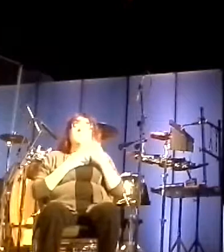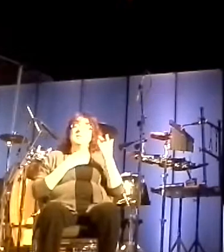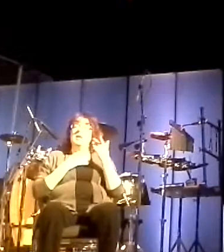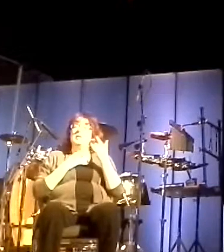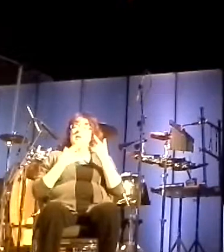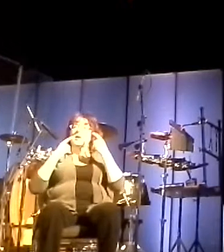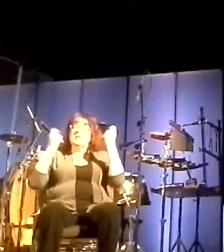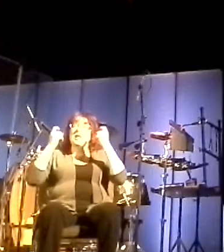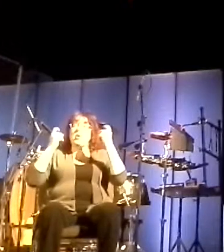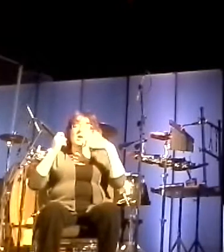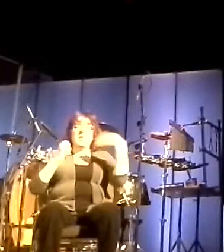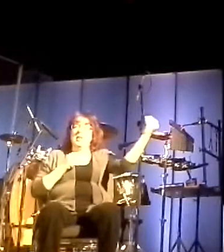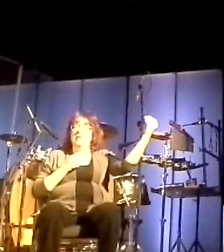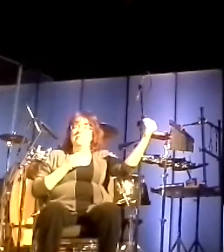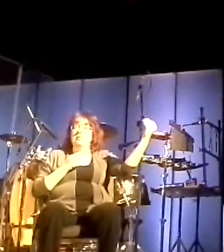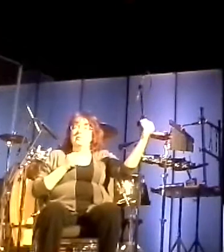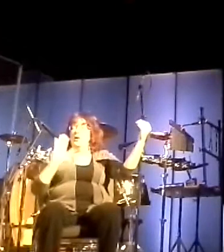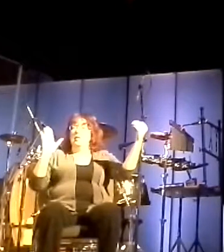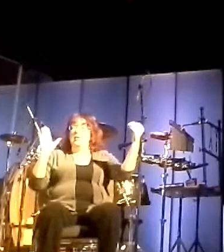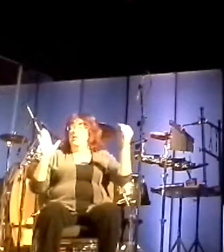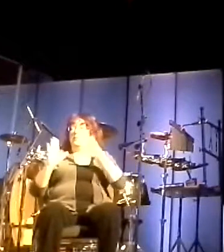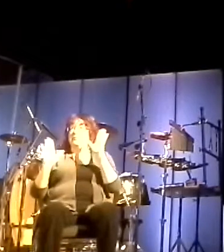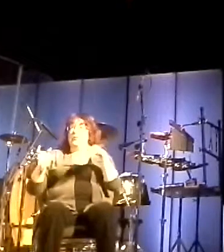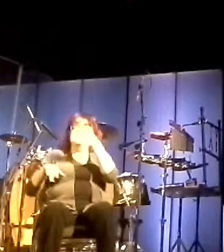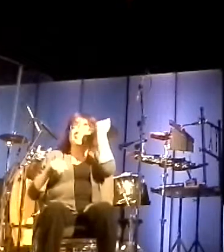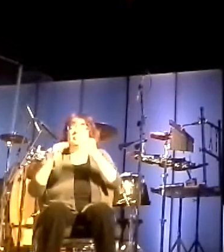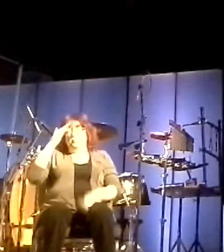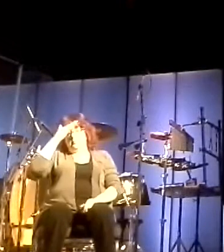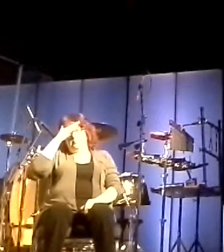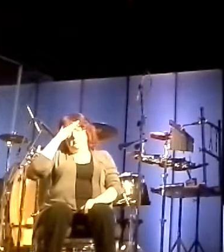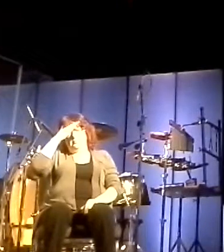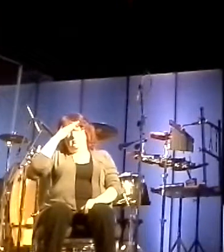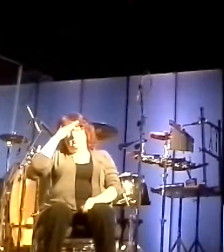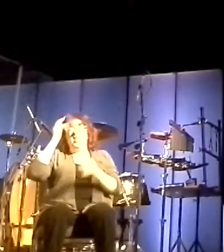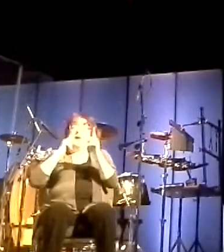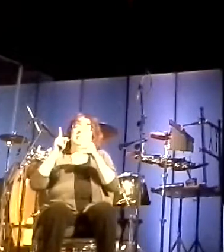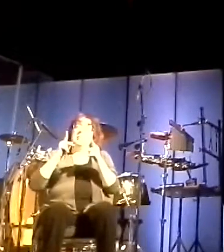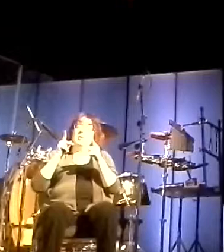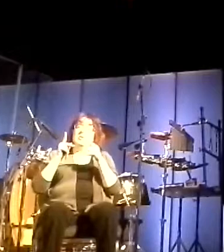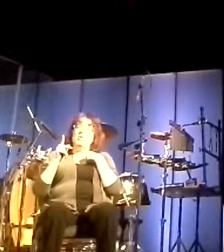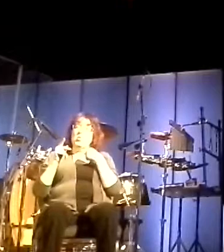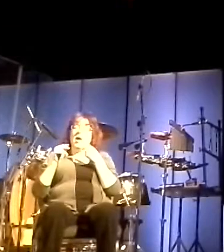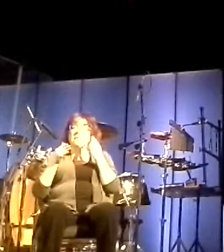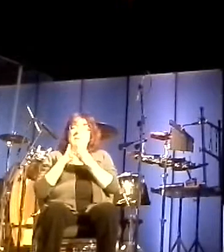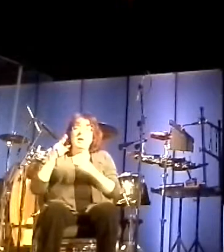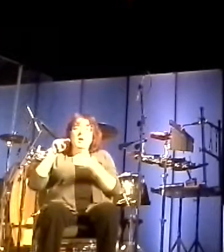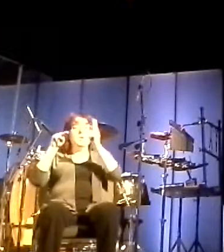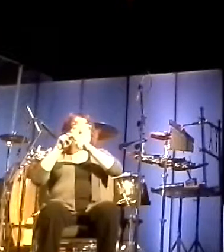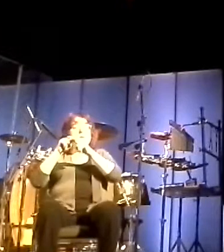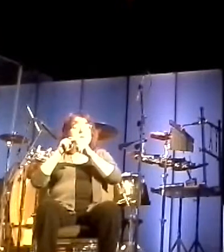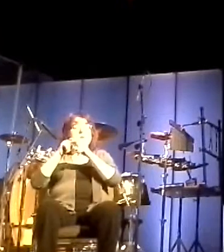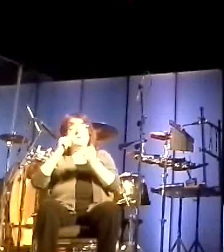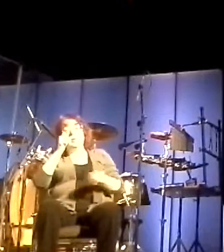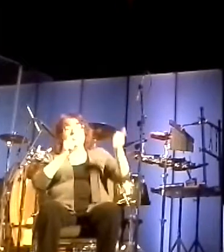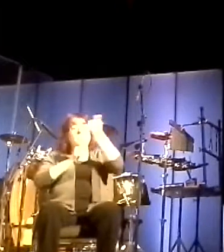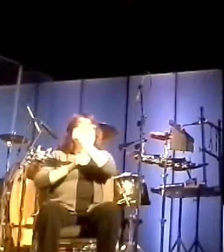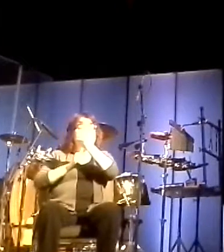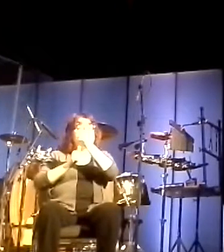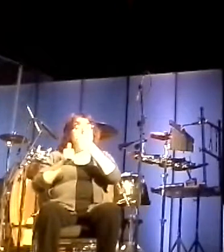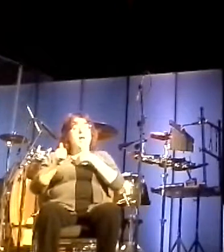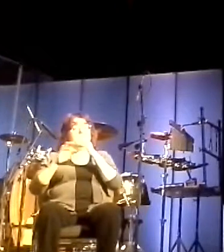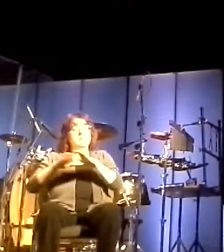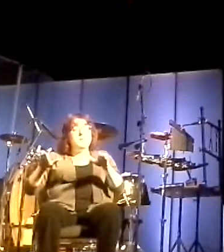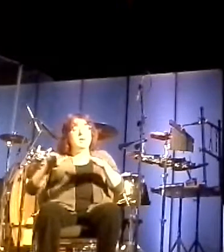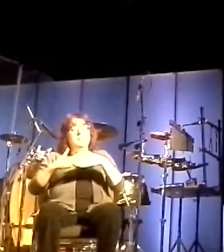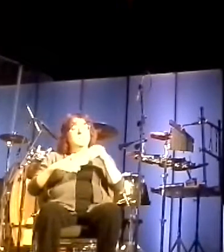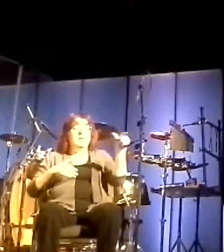disappear? Okay, then never mind. All right. So, but those people that when you get that raise, or you get that promotion, or you have that